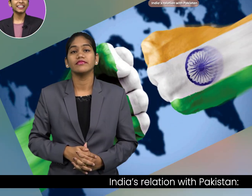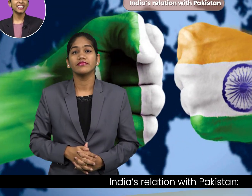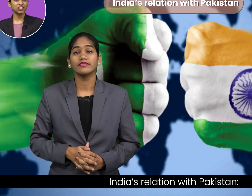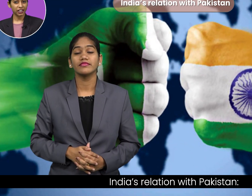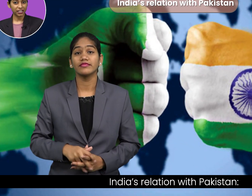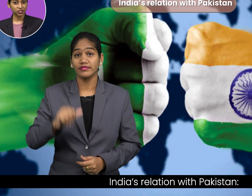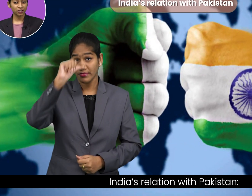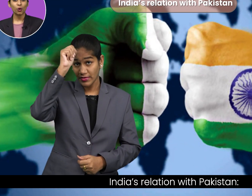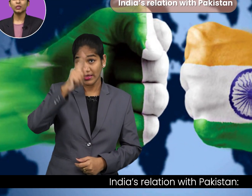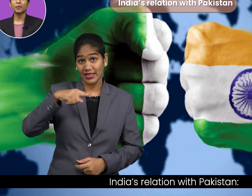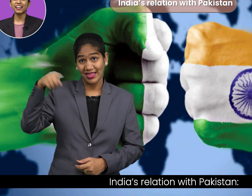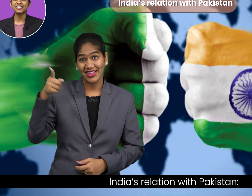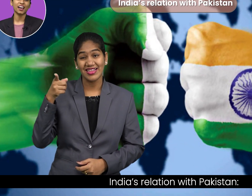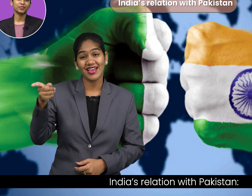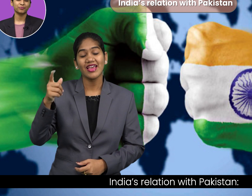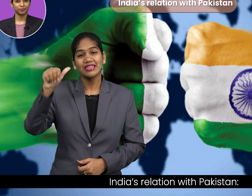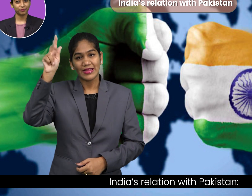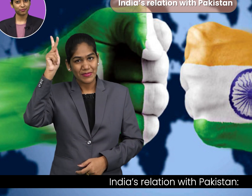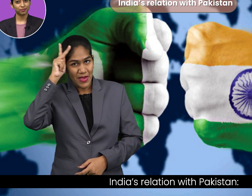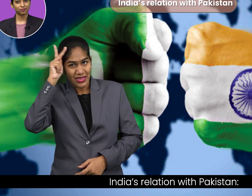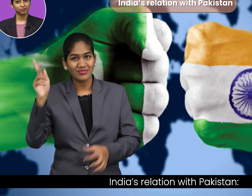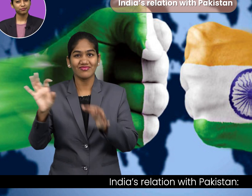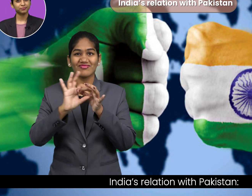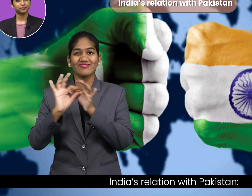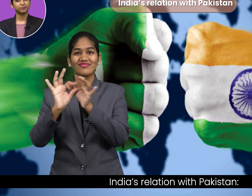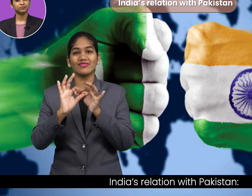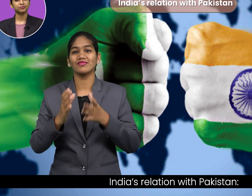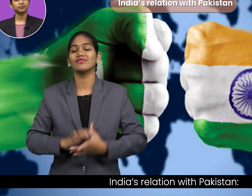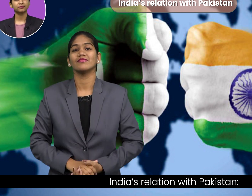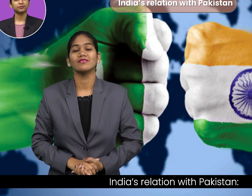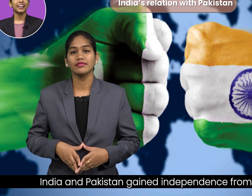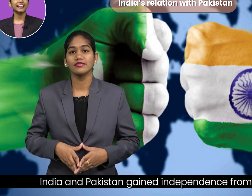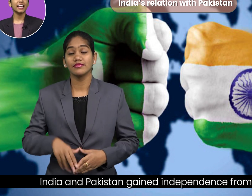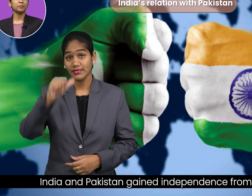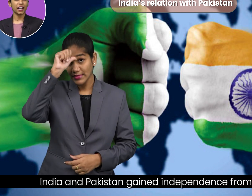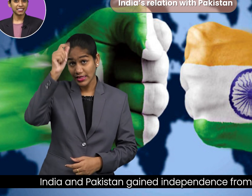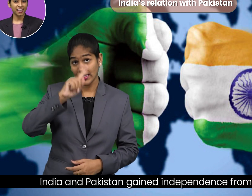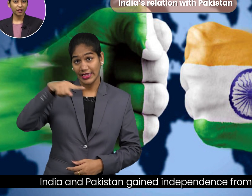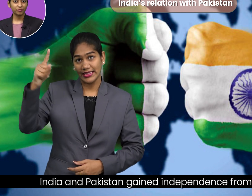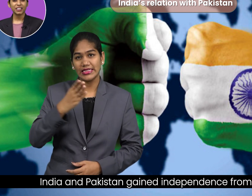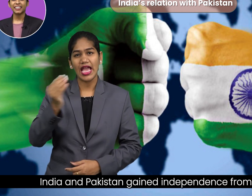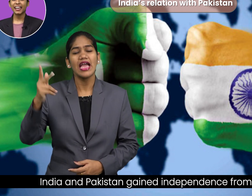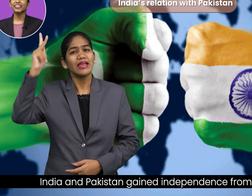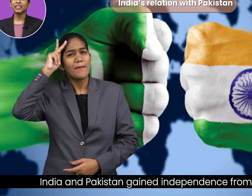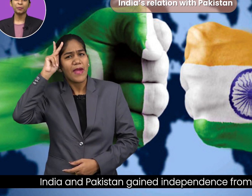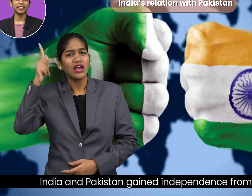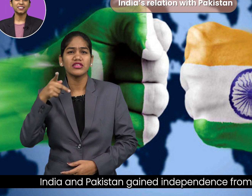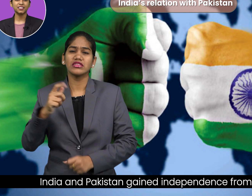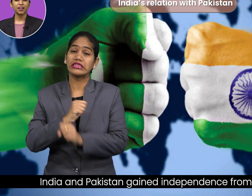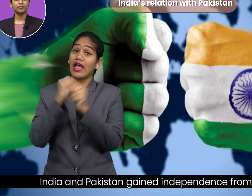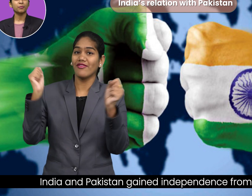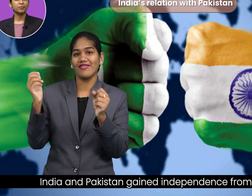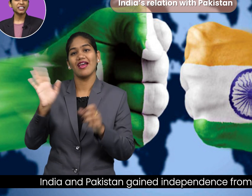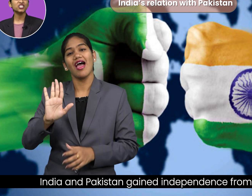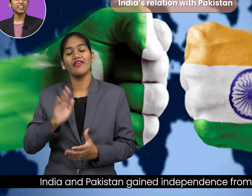India's relation with Pakistan. India and Pakistan gained